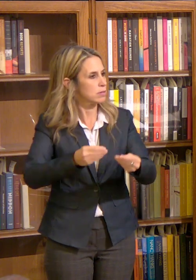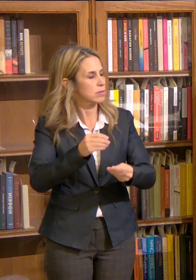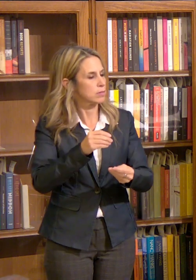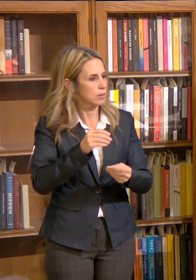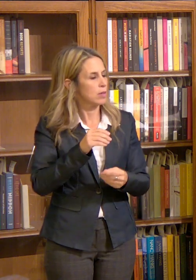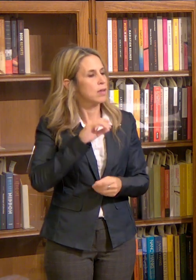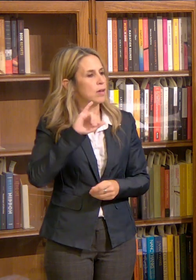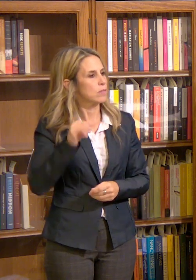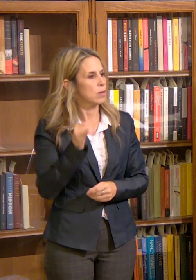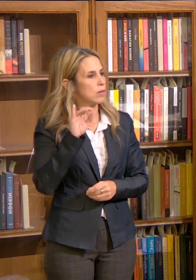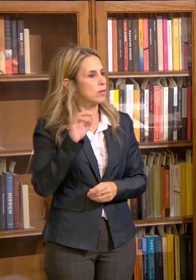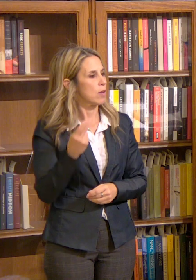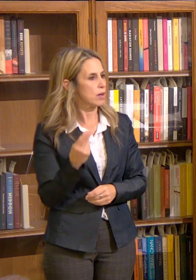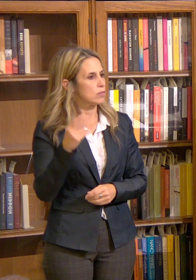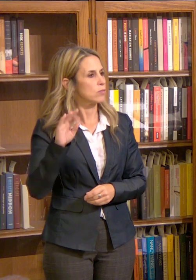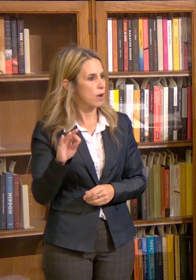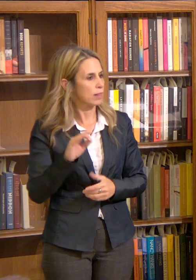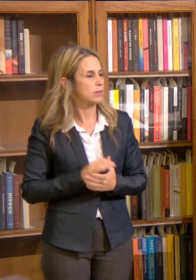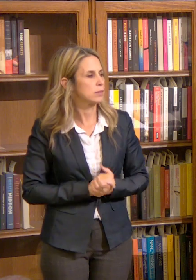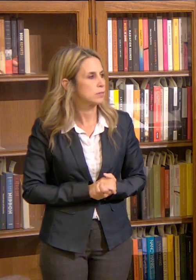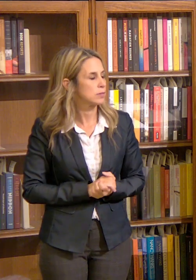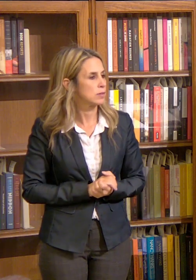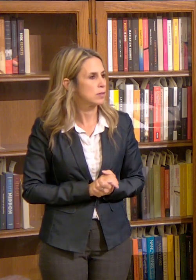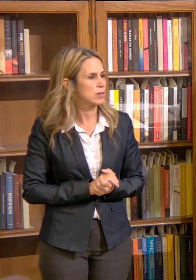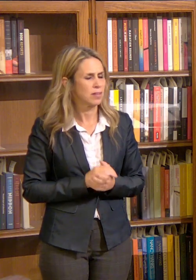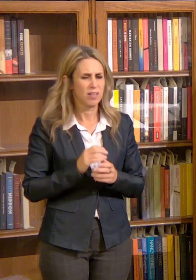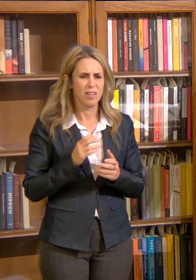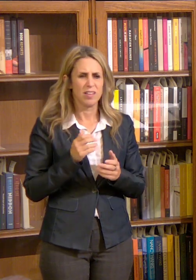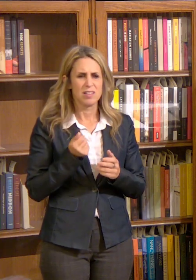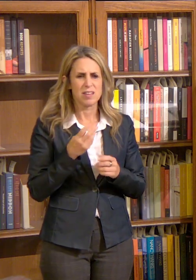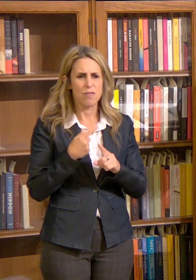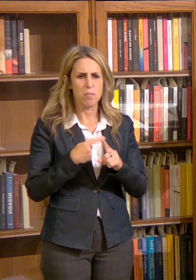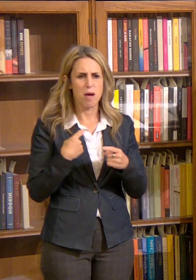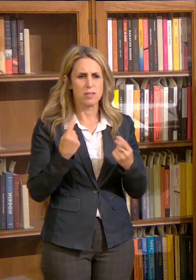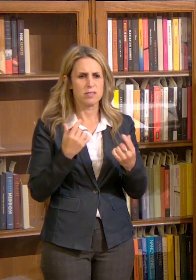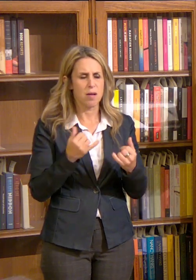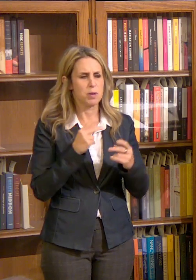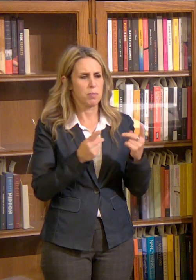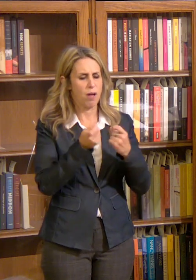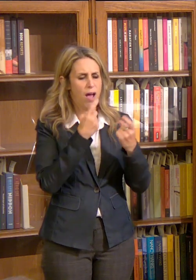Franklin so for the last six months people have been asking me John what you been working